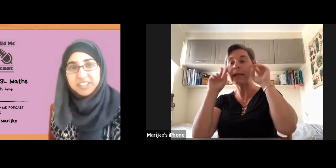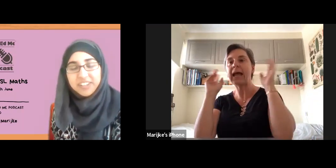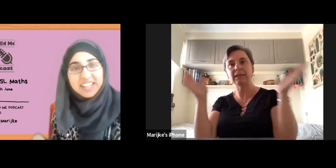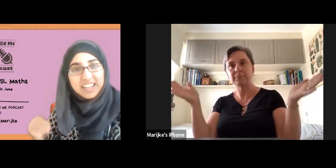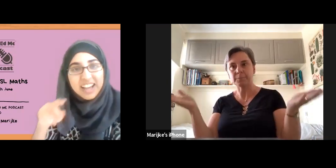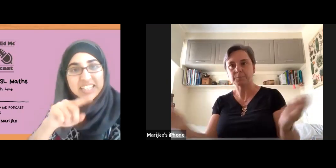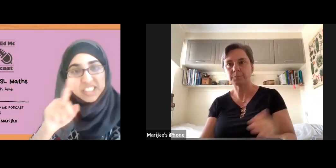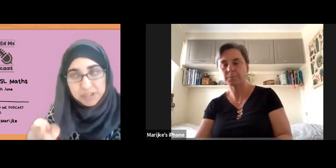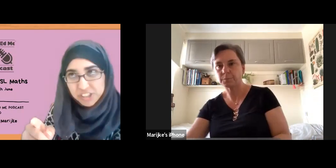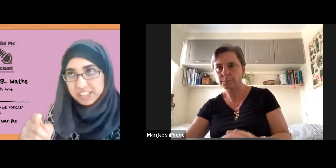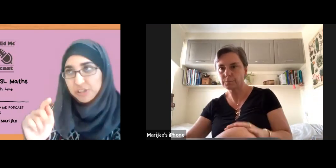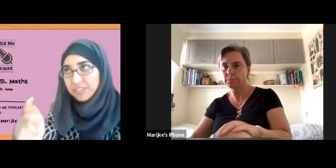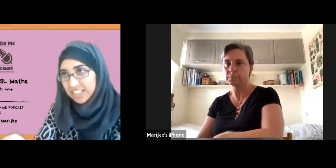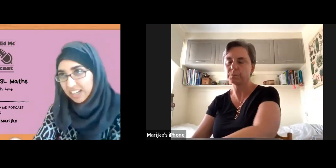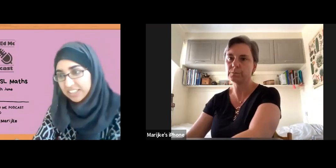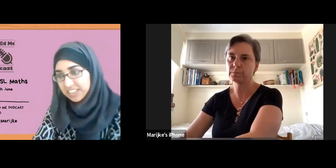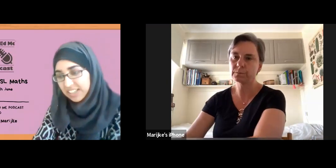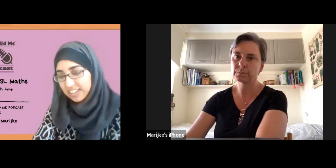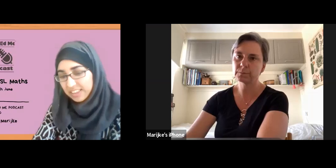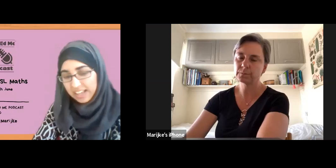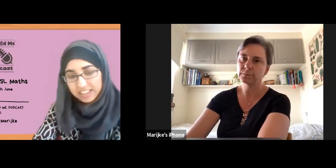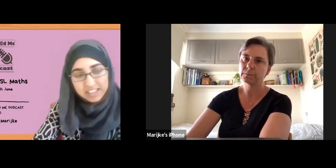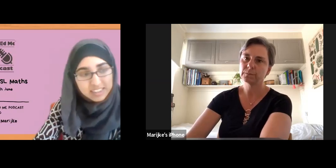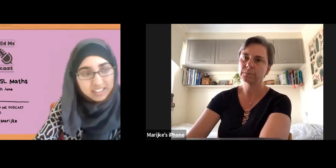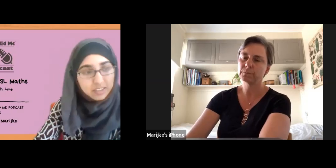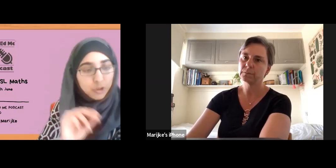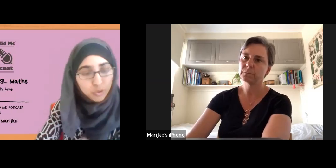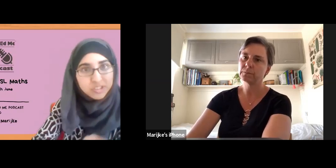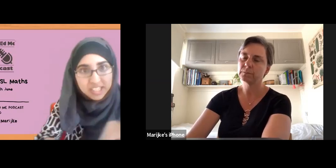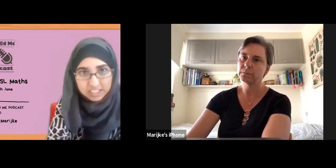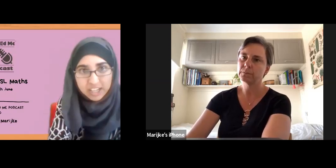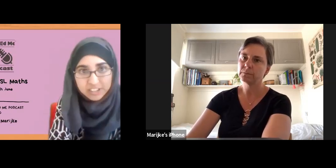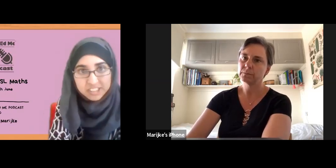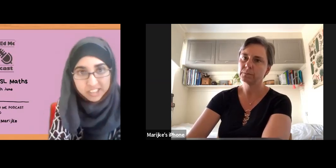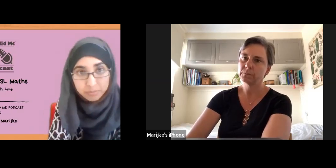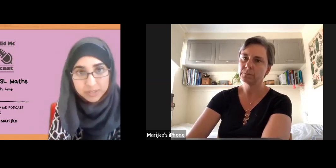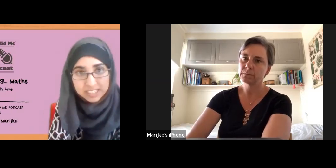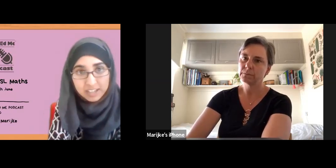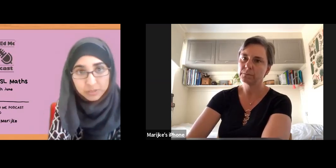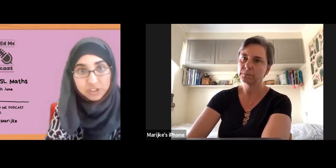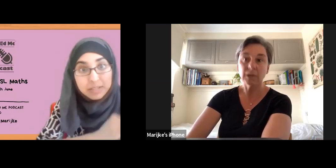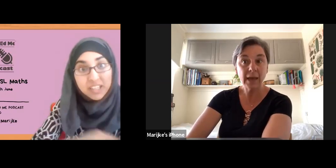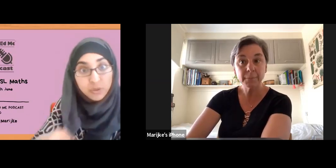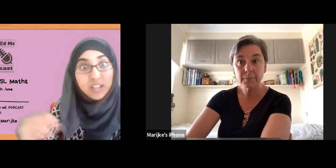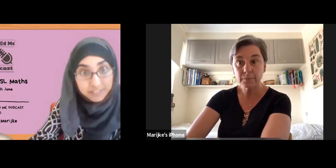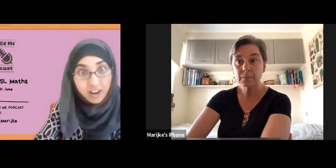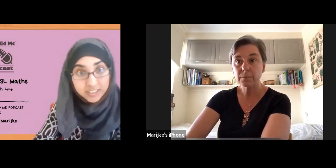again, I think as a specialist you realize that the flaws in the education system lower down, which then make your life harder